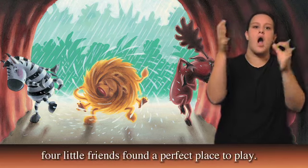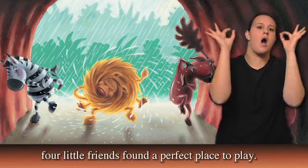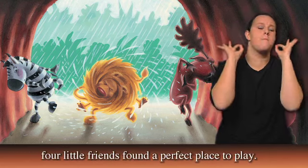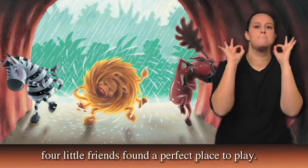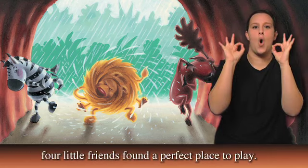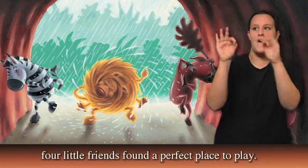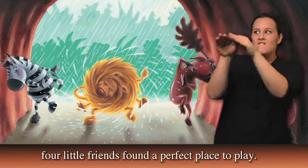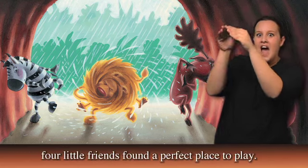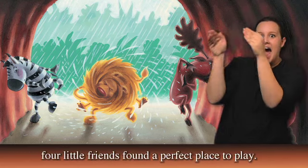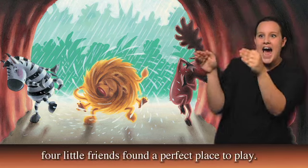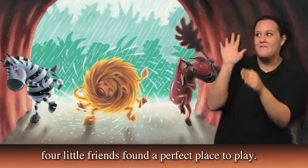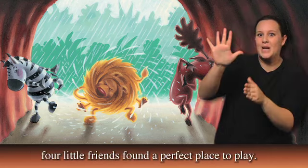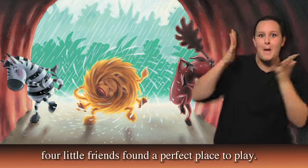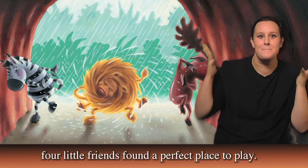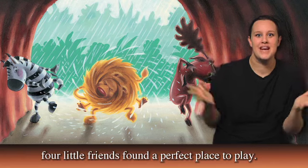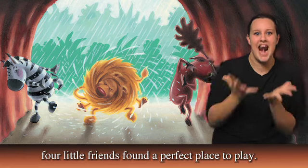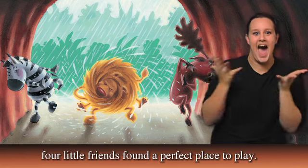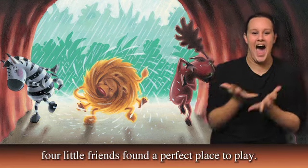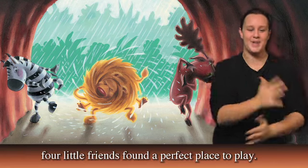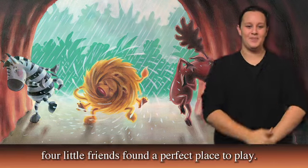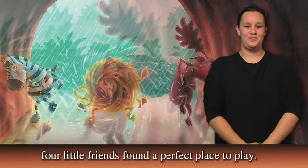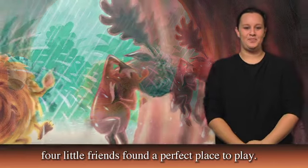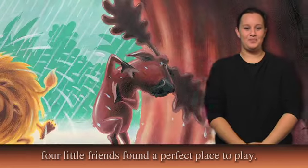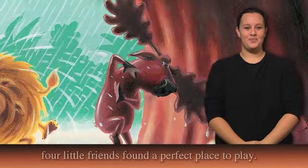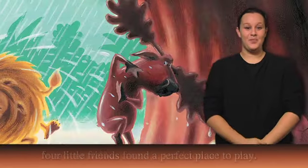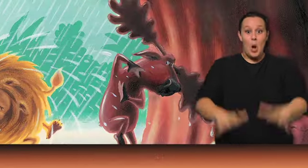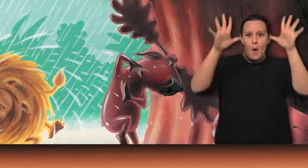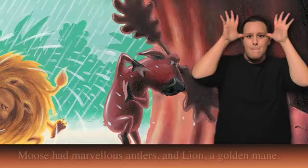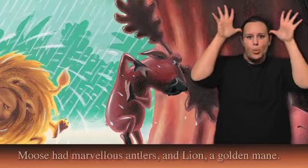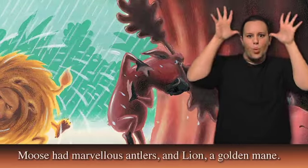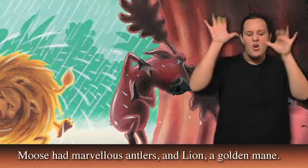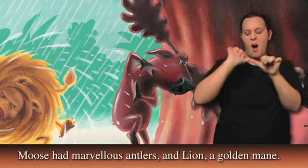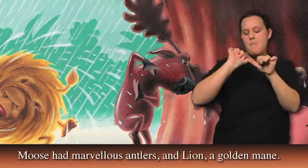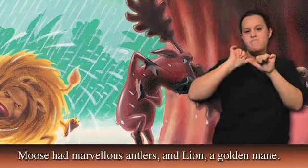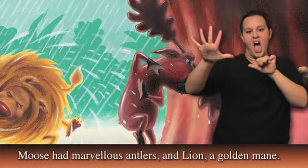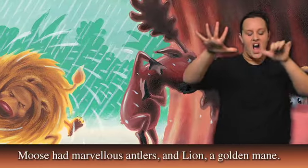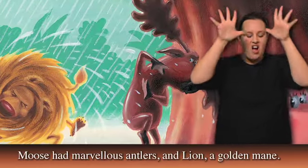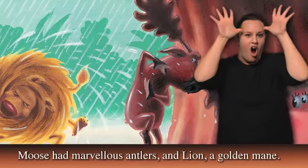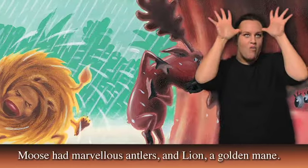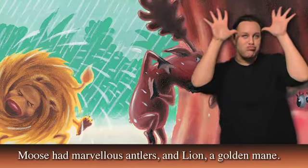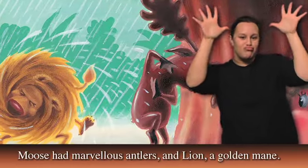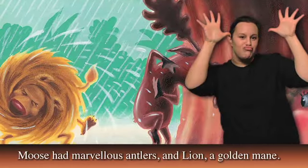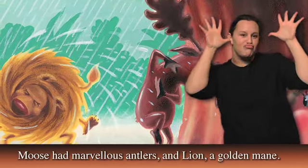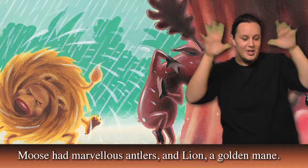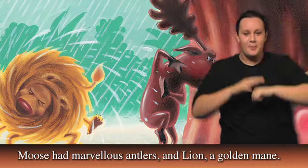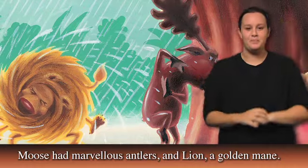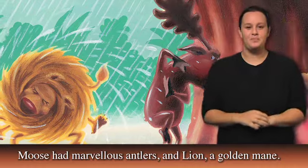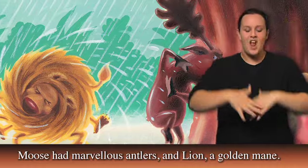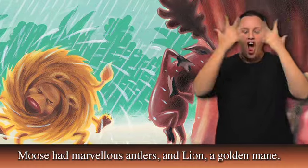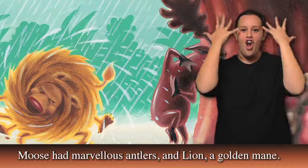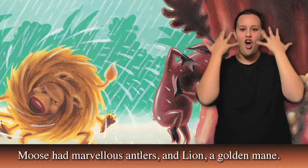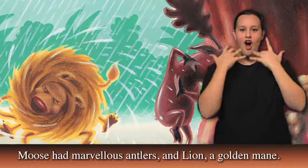found a perfect place to play moose had marvelous antlers